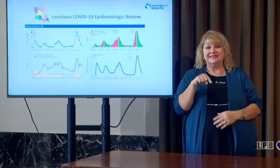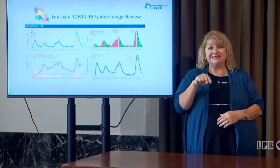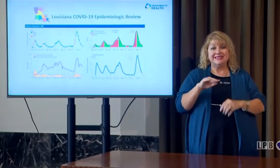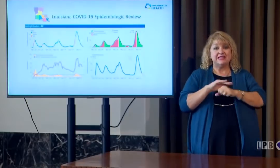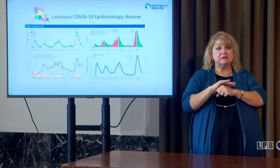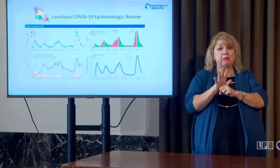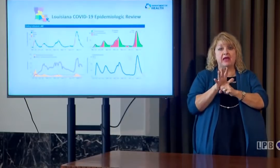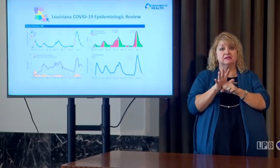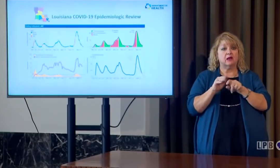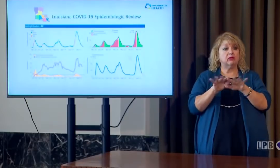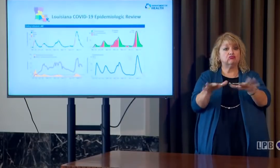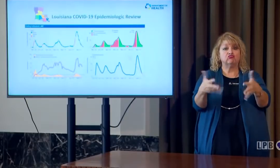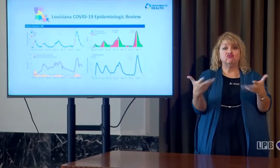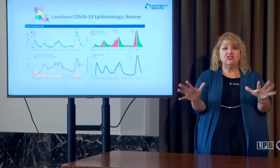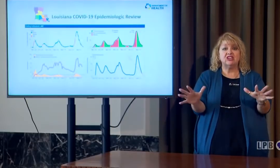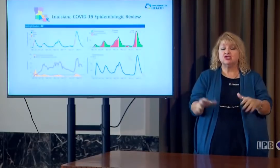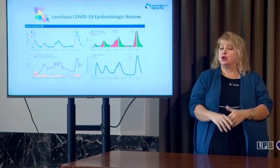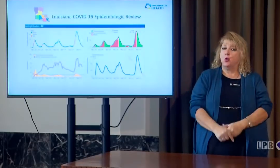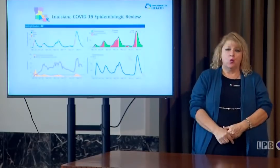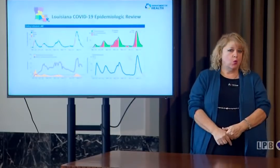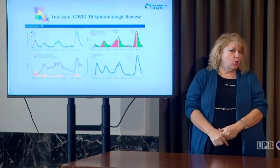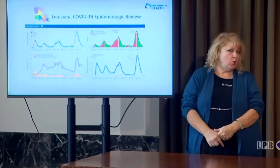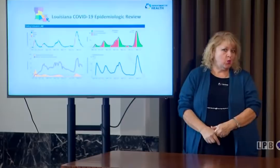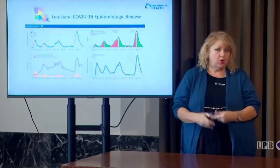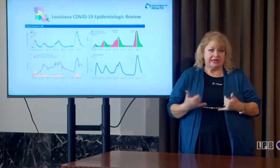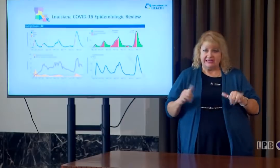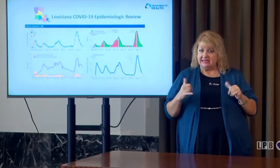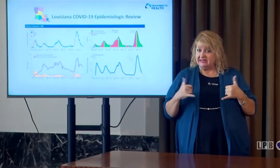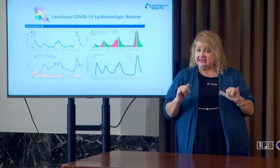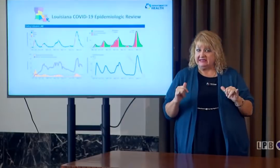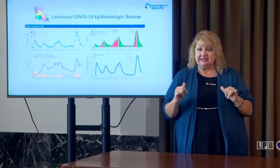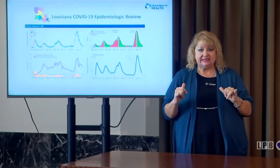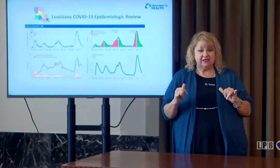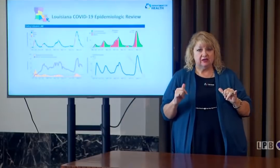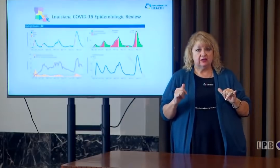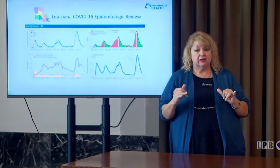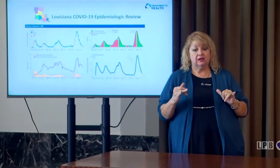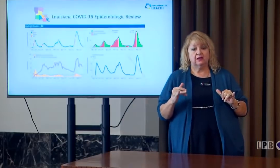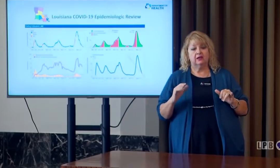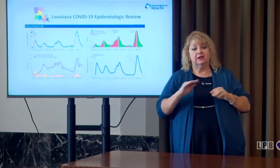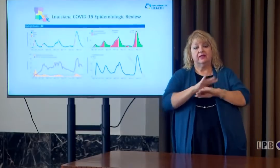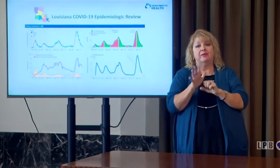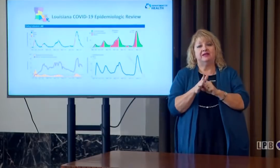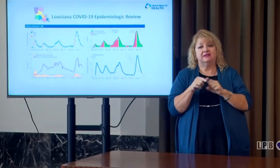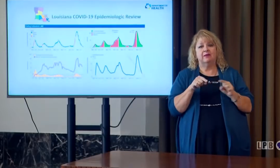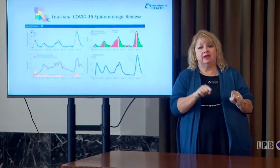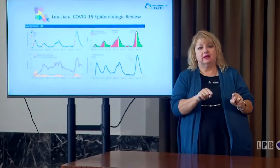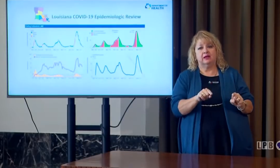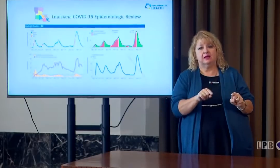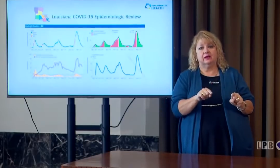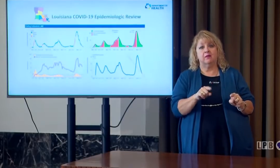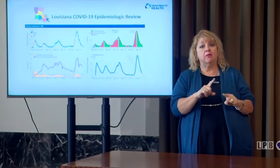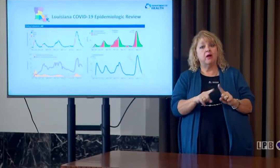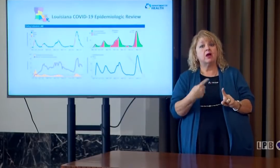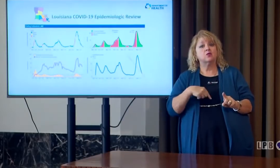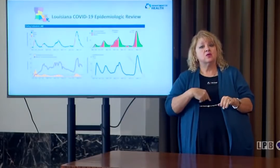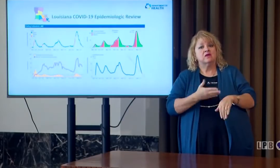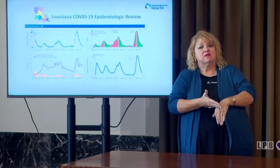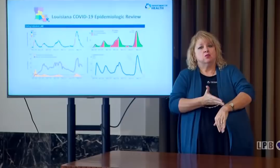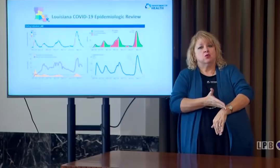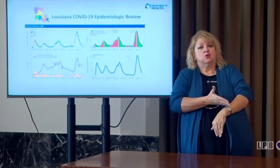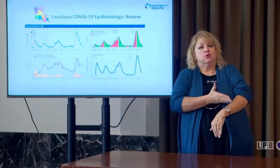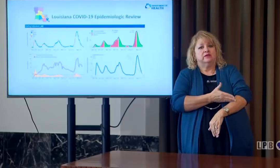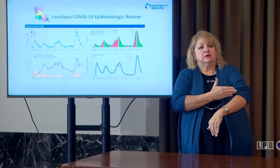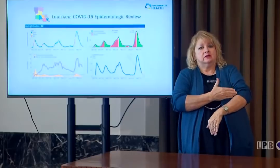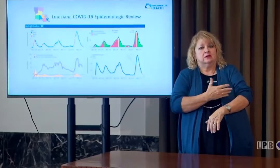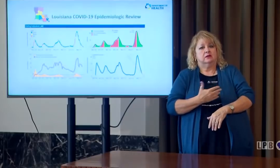over. And the pandemic is in charge of that, not us. But we have made remarkable progress over